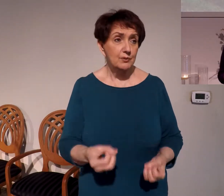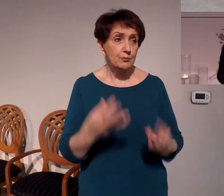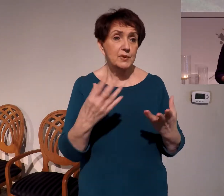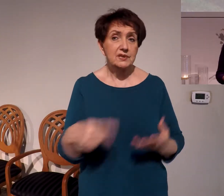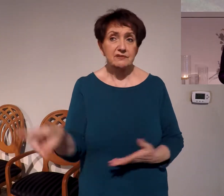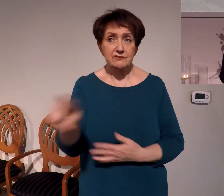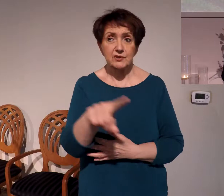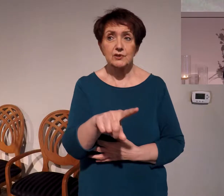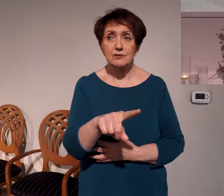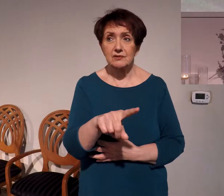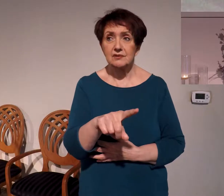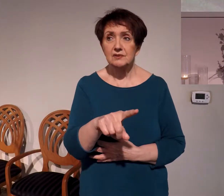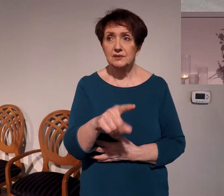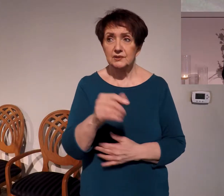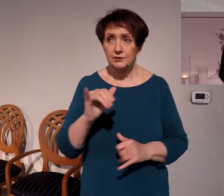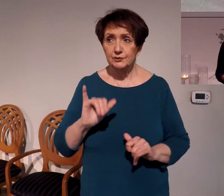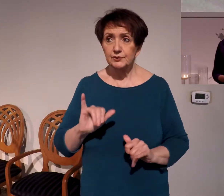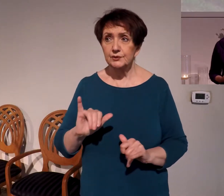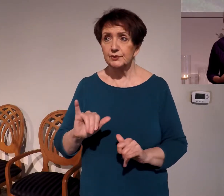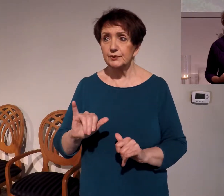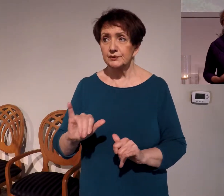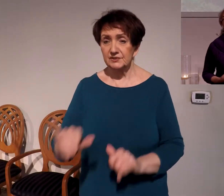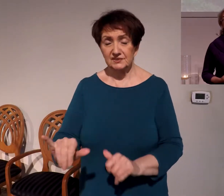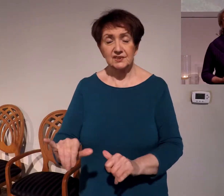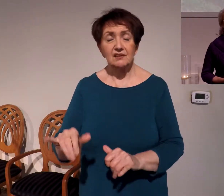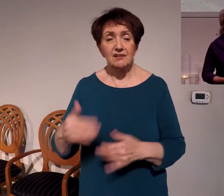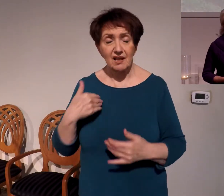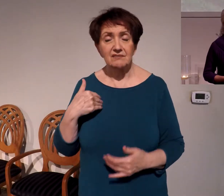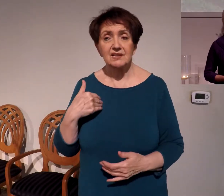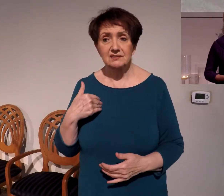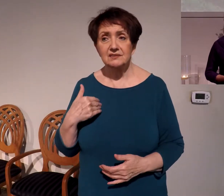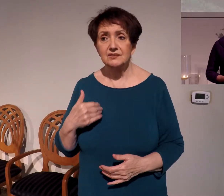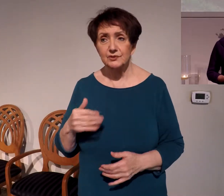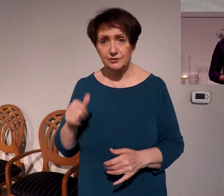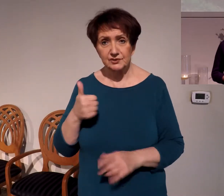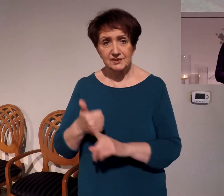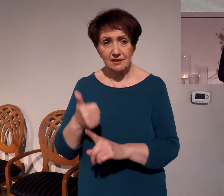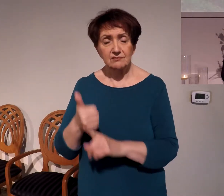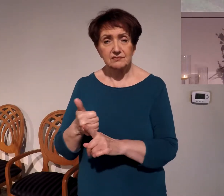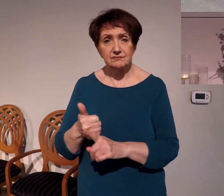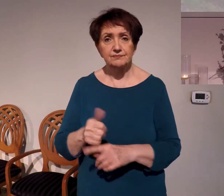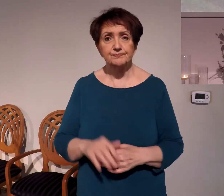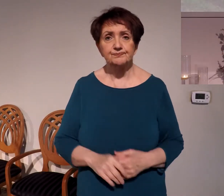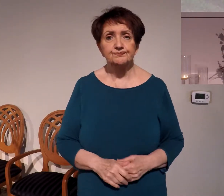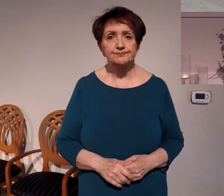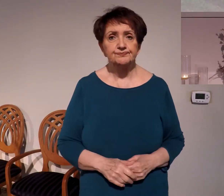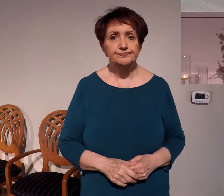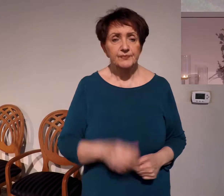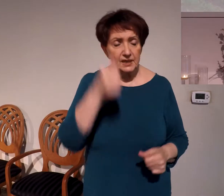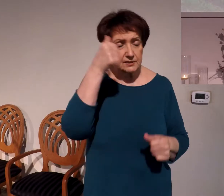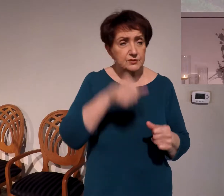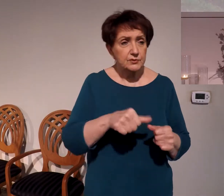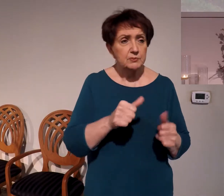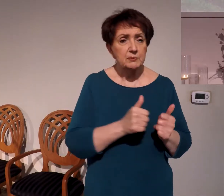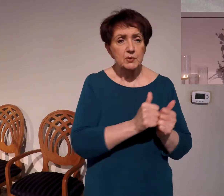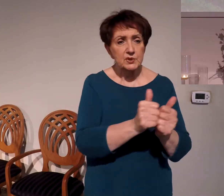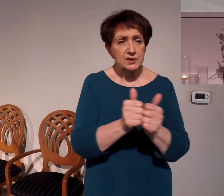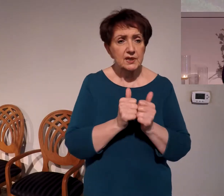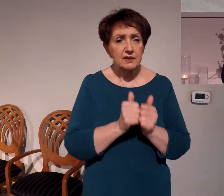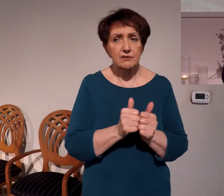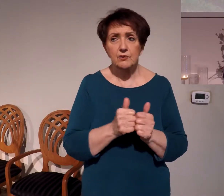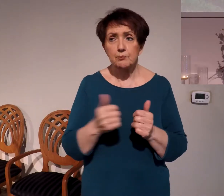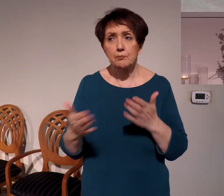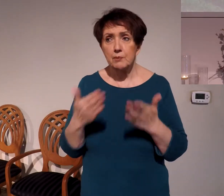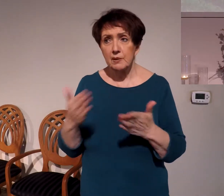you who have walked that walk yourself. So let's remember together, maybe there's something here that you